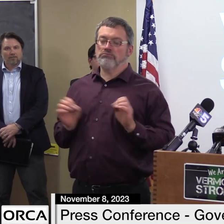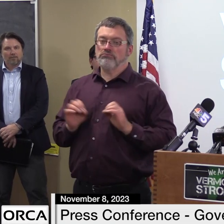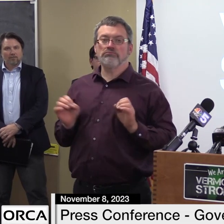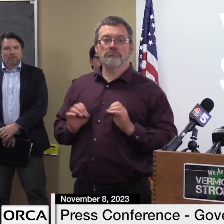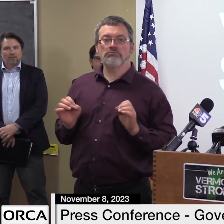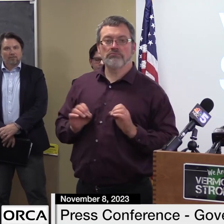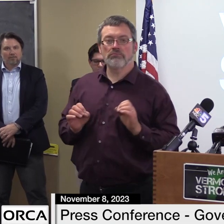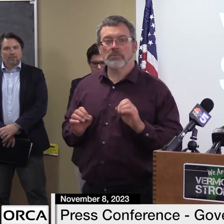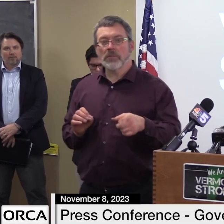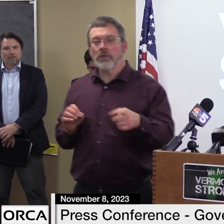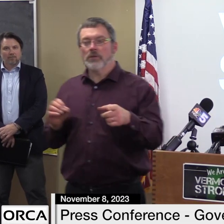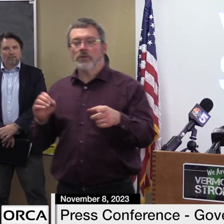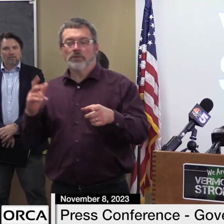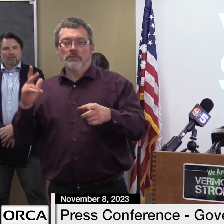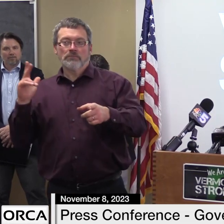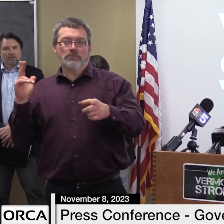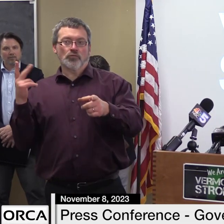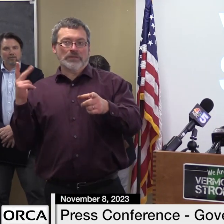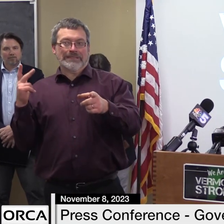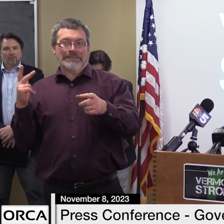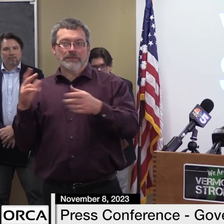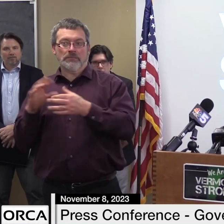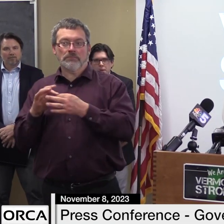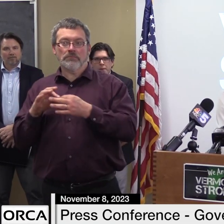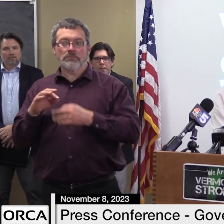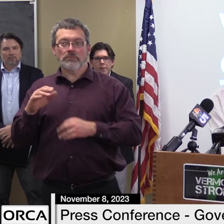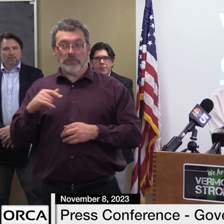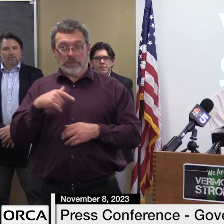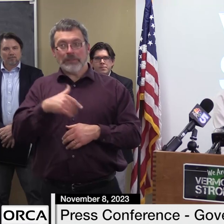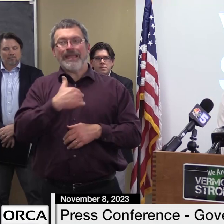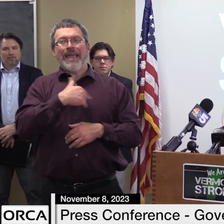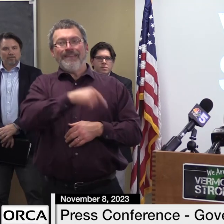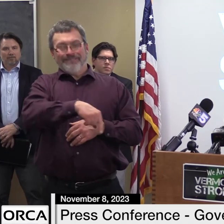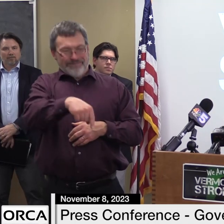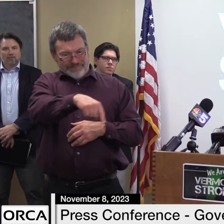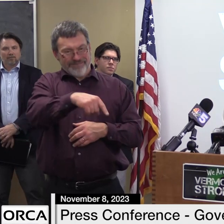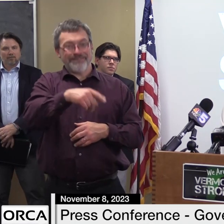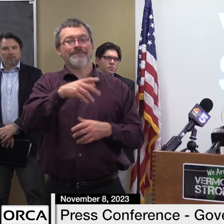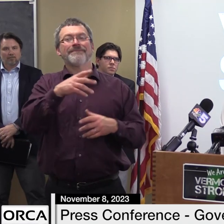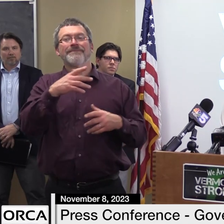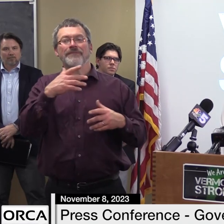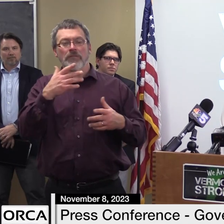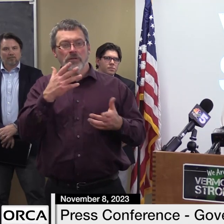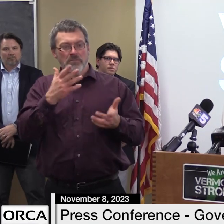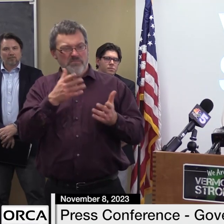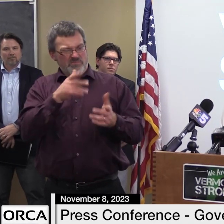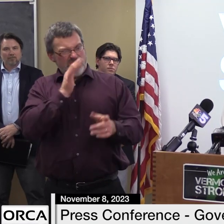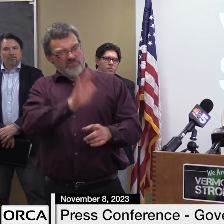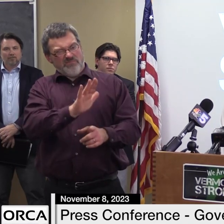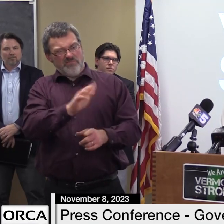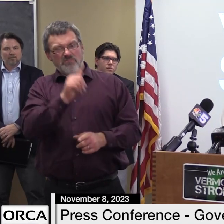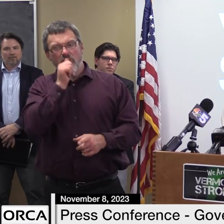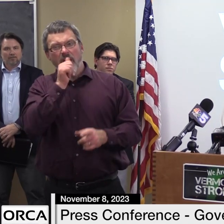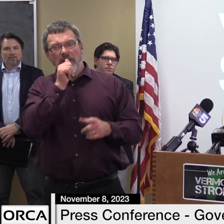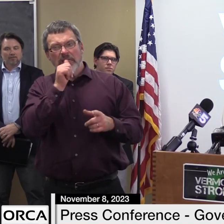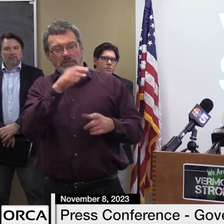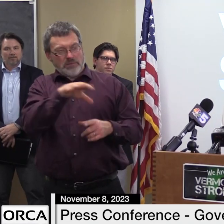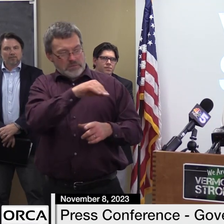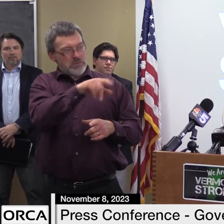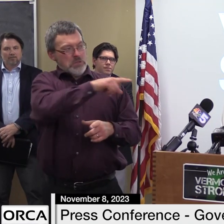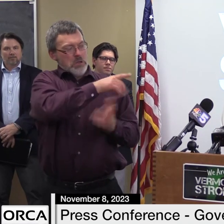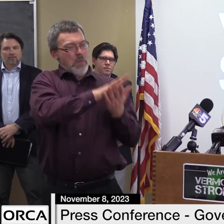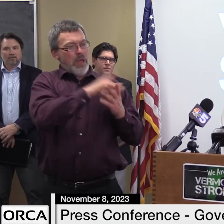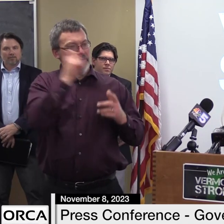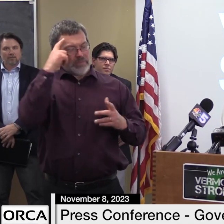The physical space itself, I know it's private, it's owned by the owner. We talk about the